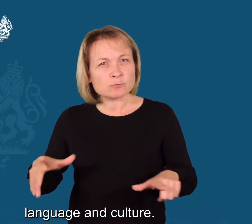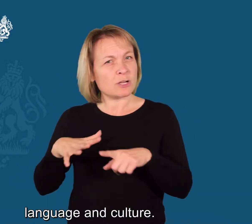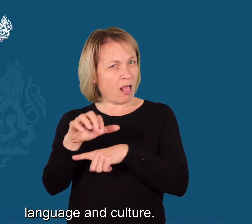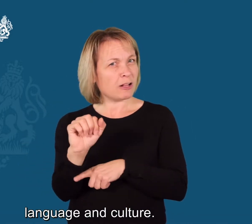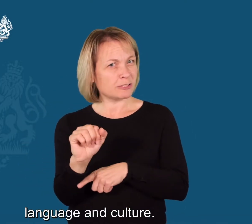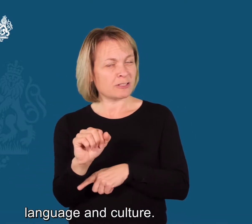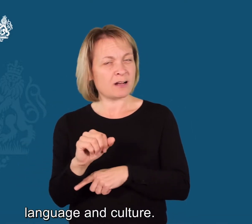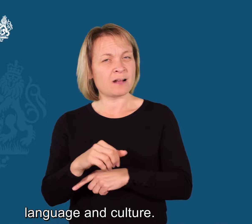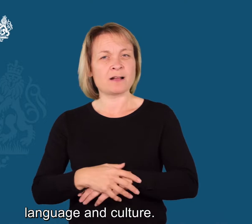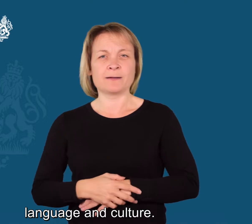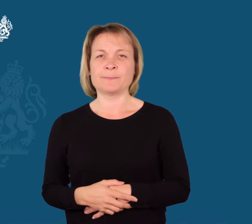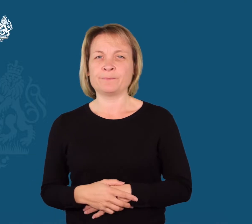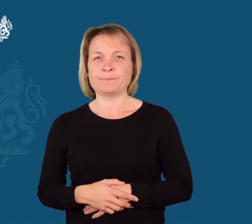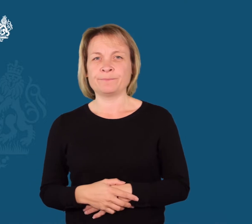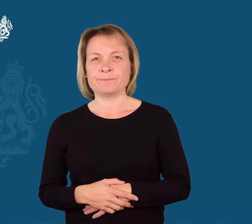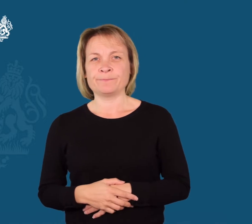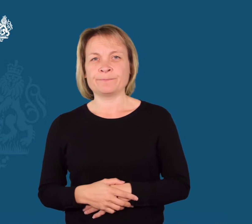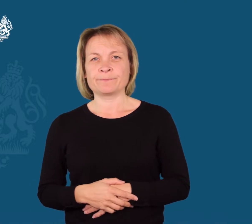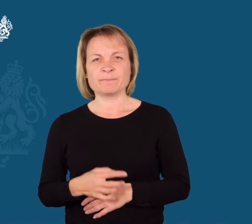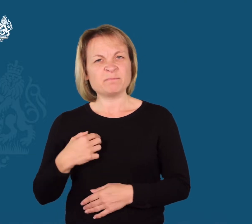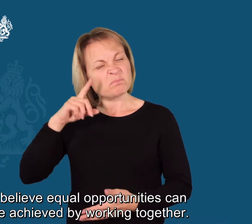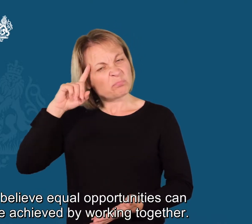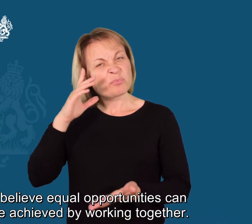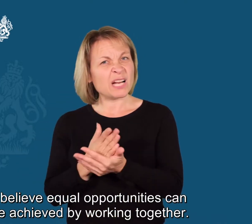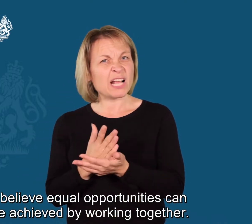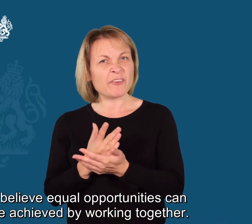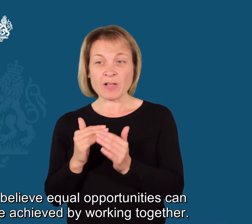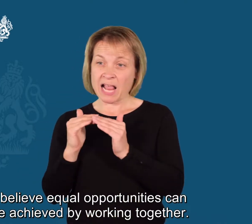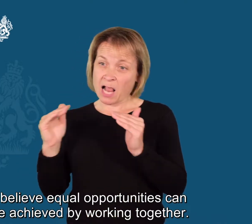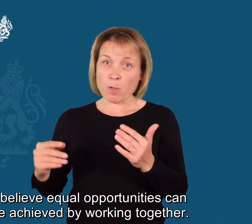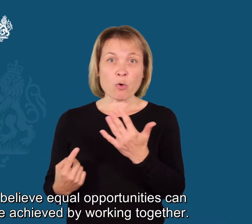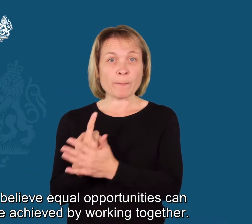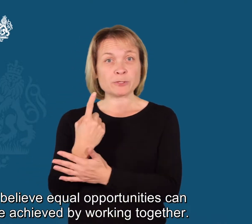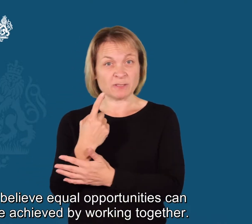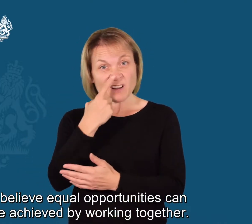I believe equal opportunities can be achieved by working together.